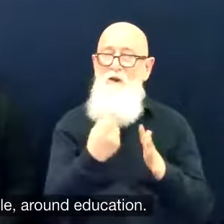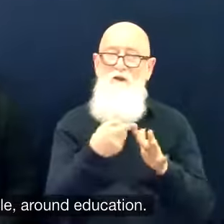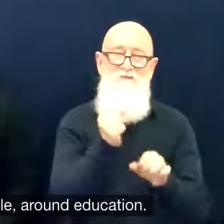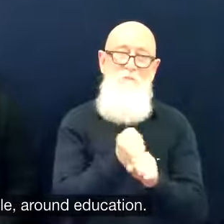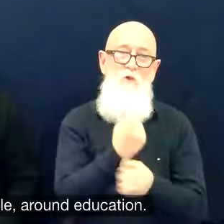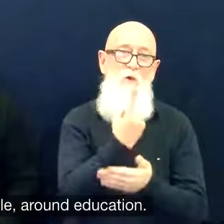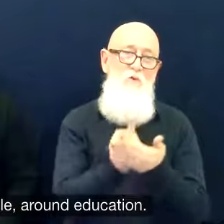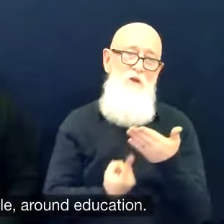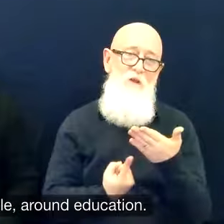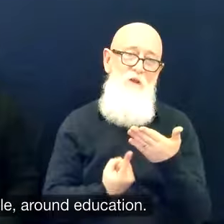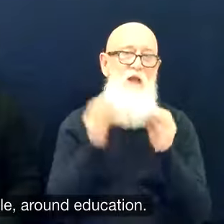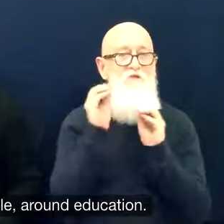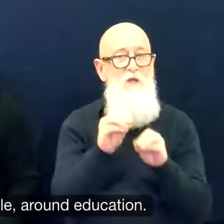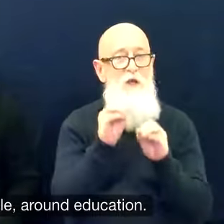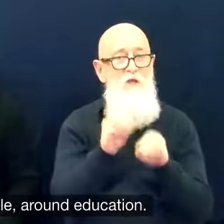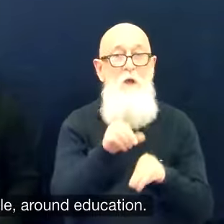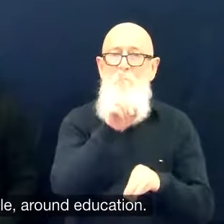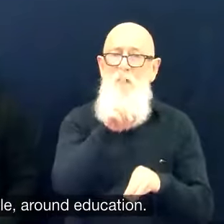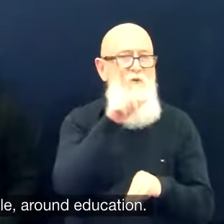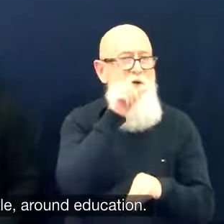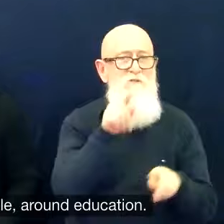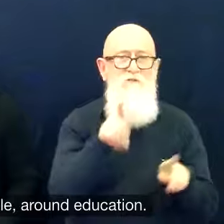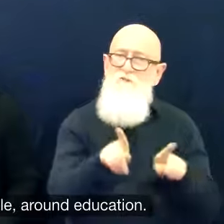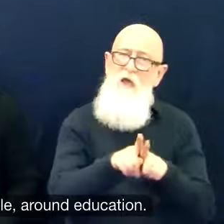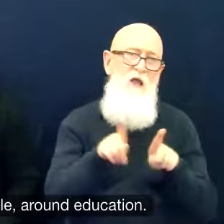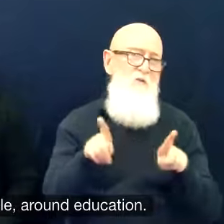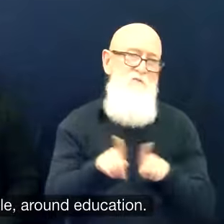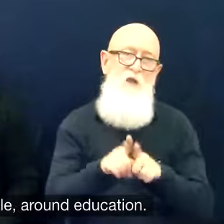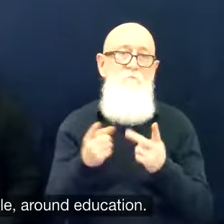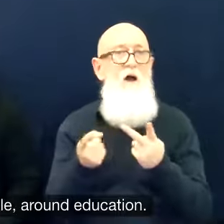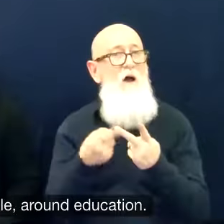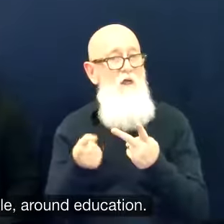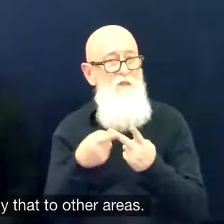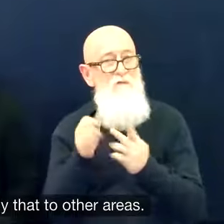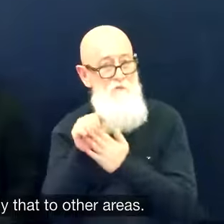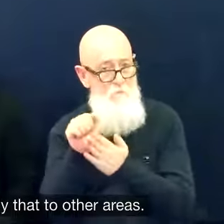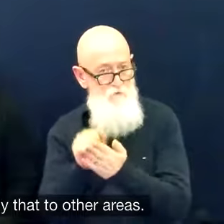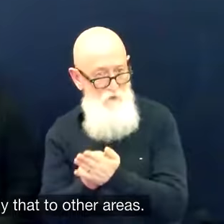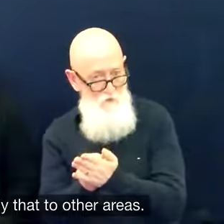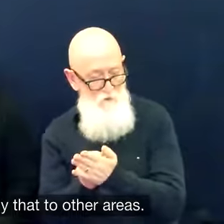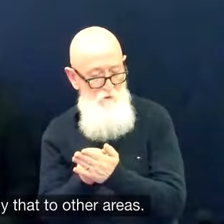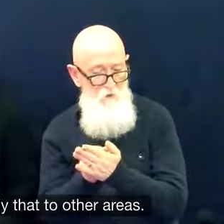And you can also apply that to other areas, such as Meredith mentioned.